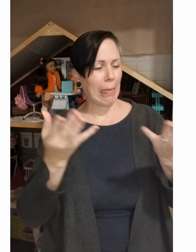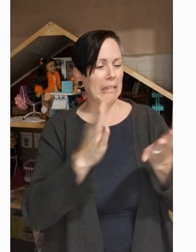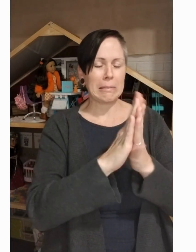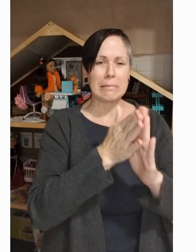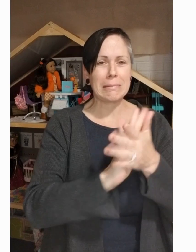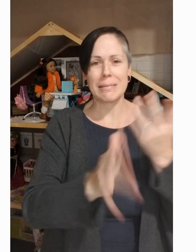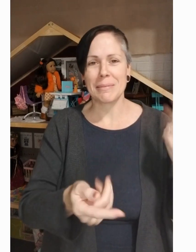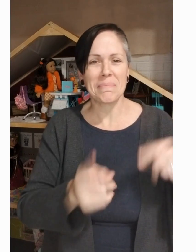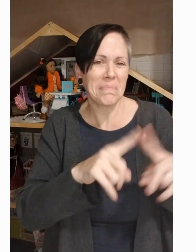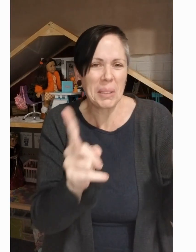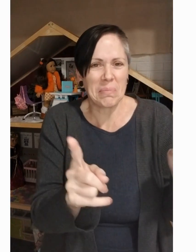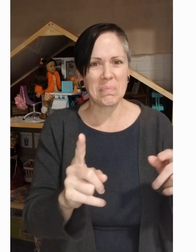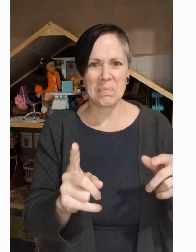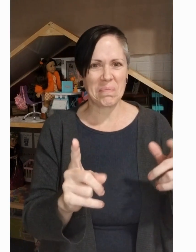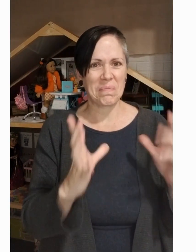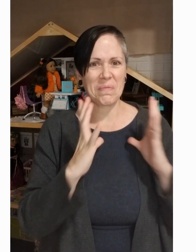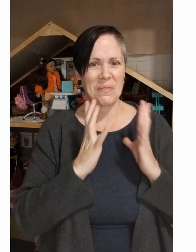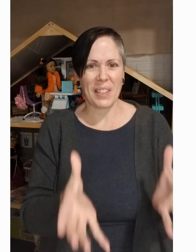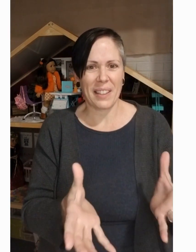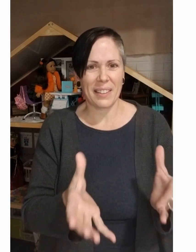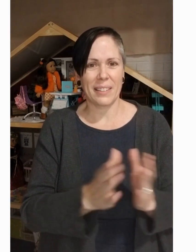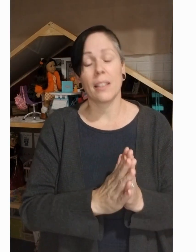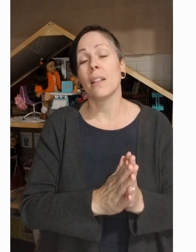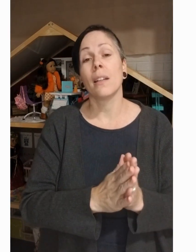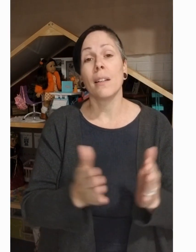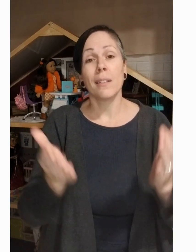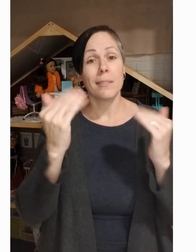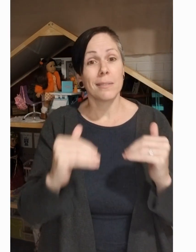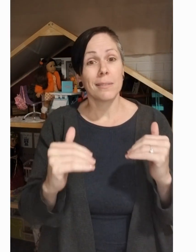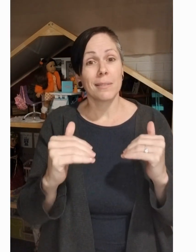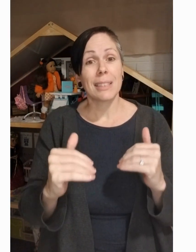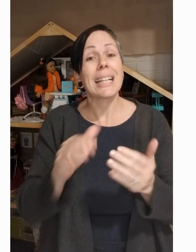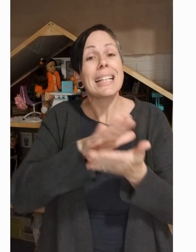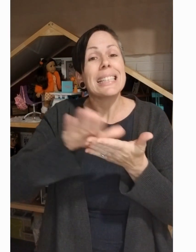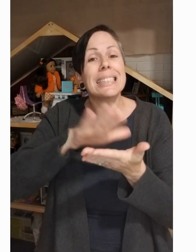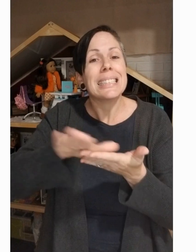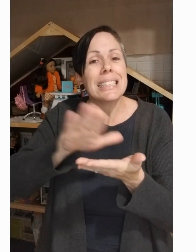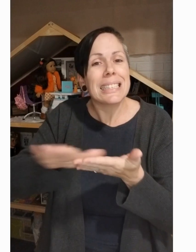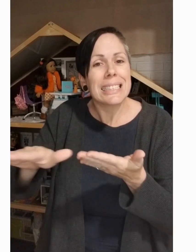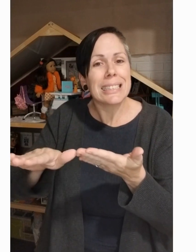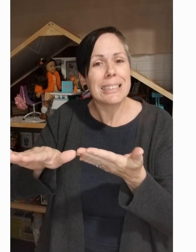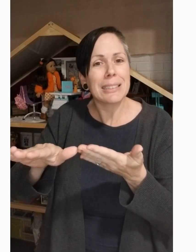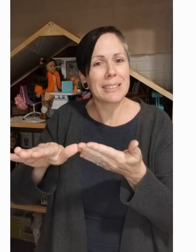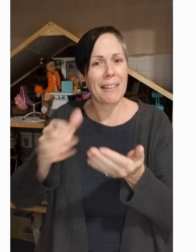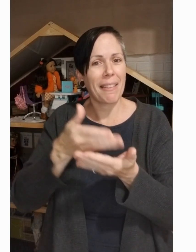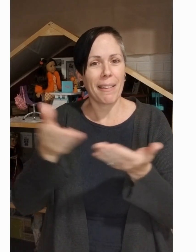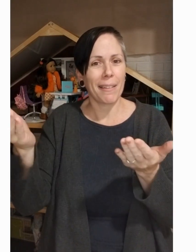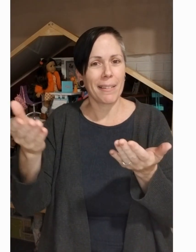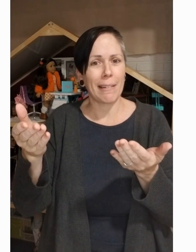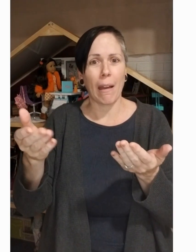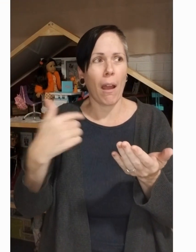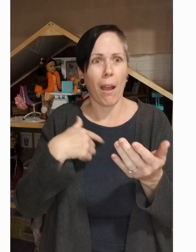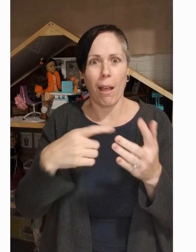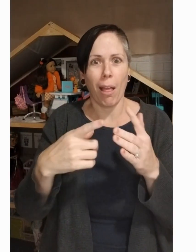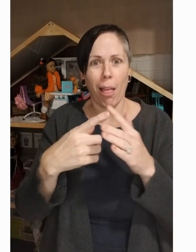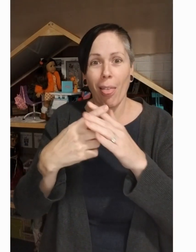from food stuff, and not so fun fact, I don't know where I put these.